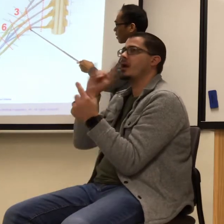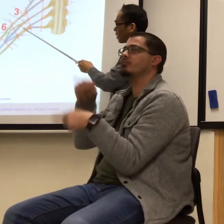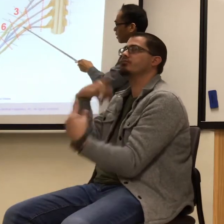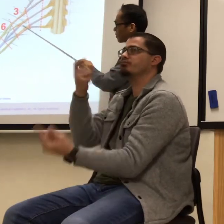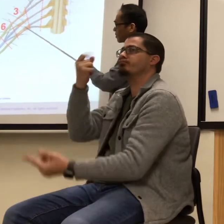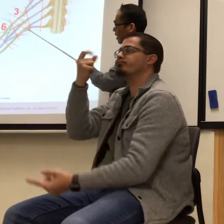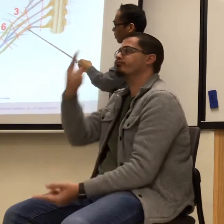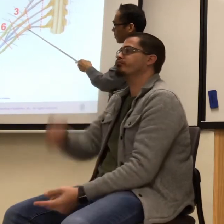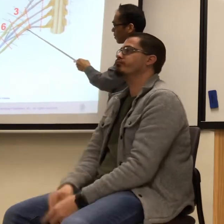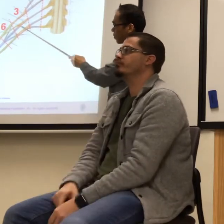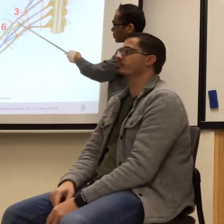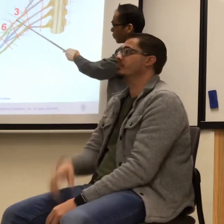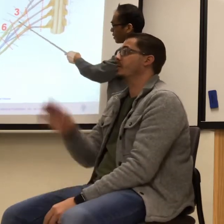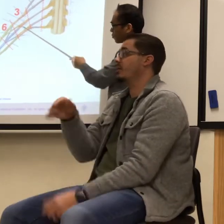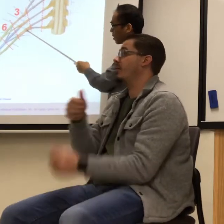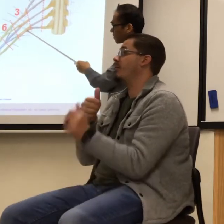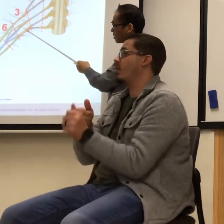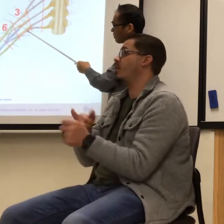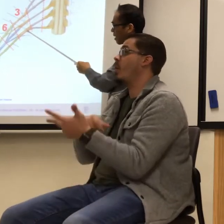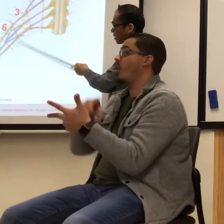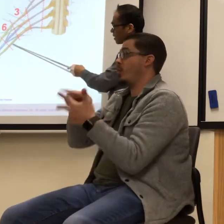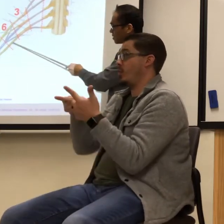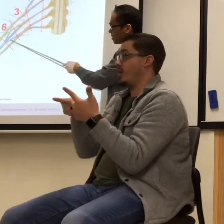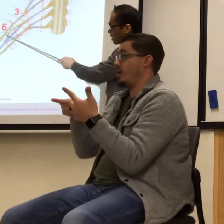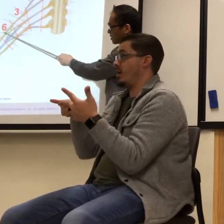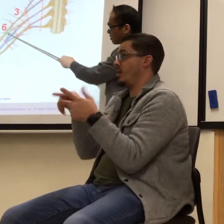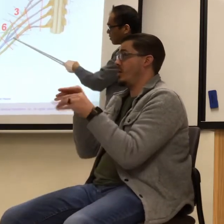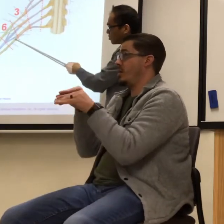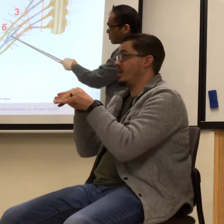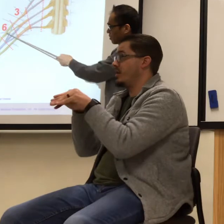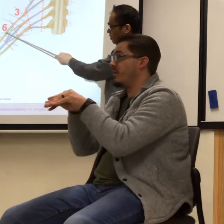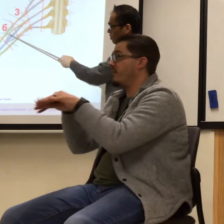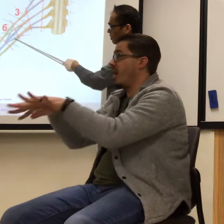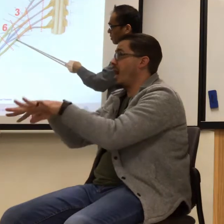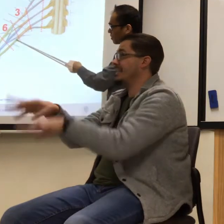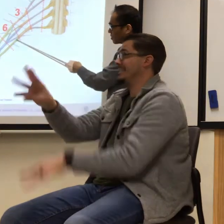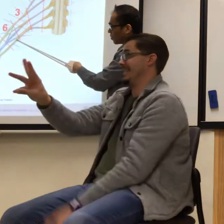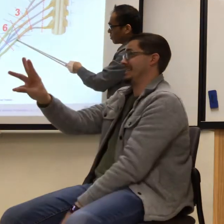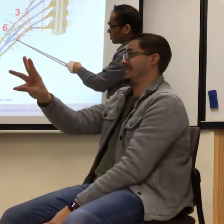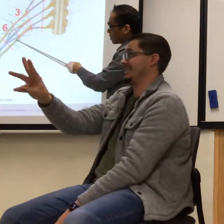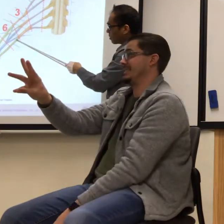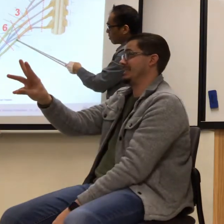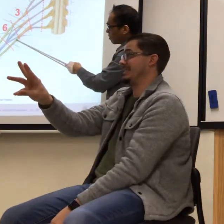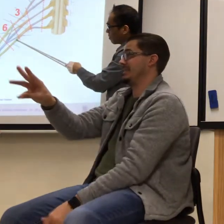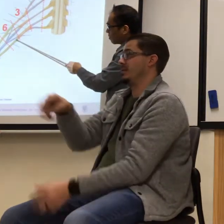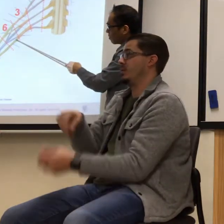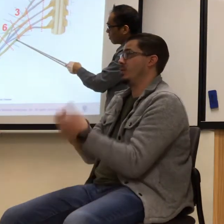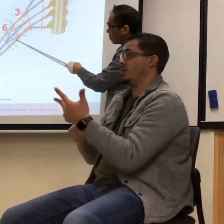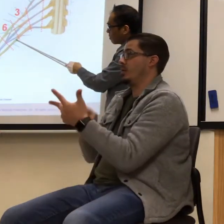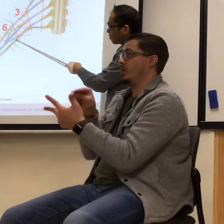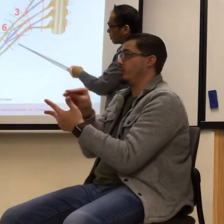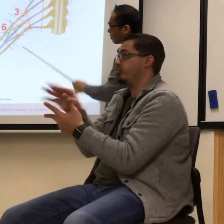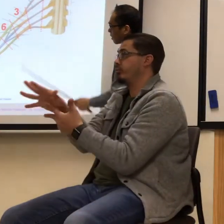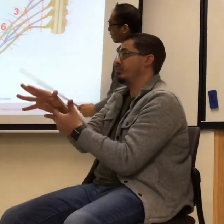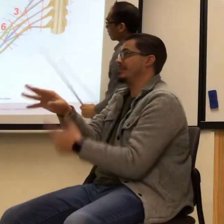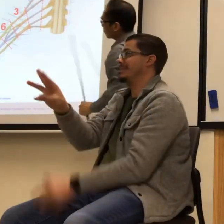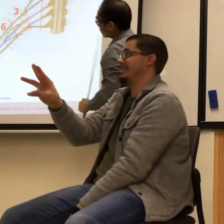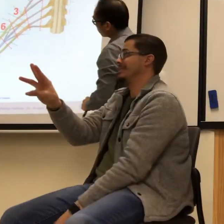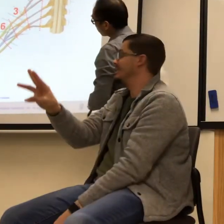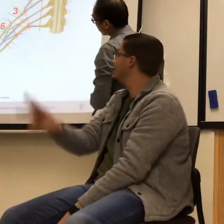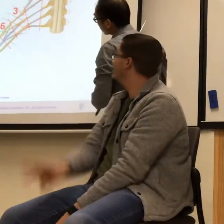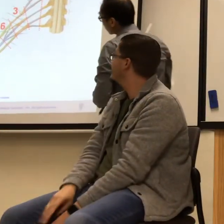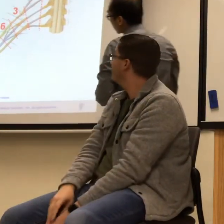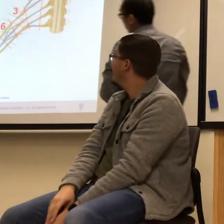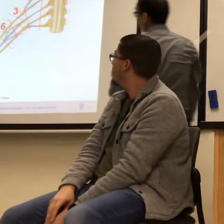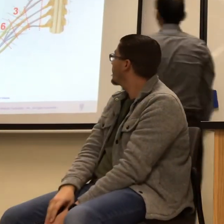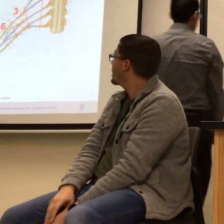far. Now stay with me. Those three trunks divide into six divisions here. That's what you're seeing there. Okay.